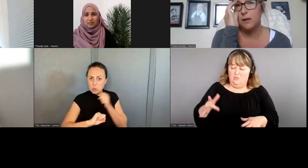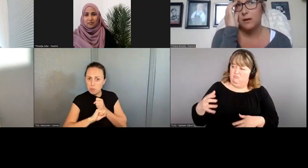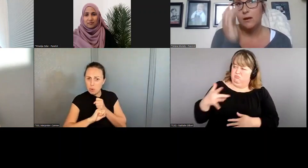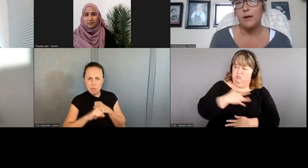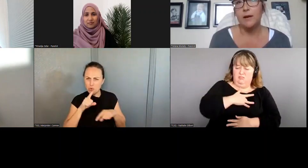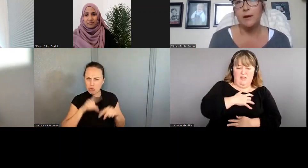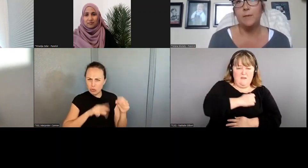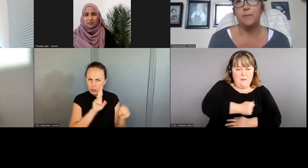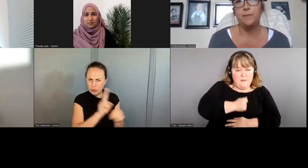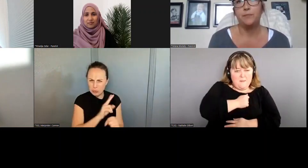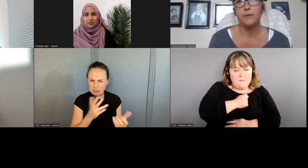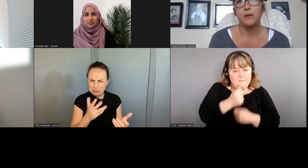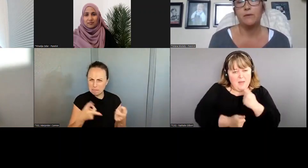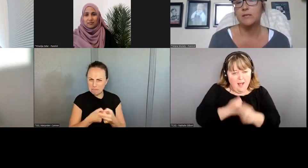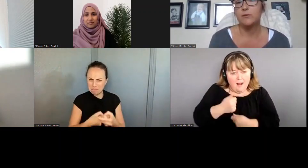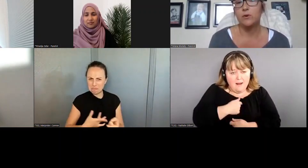it.